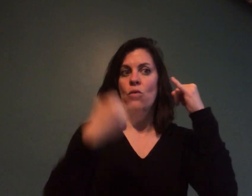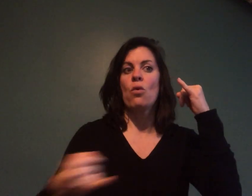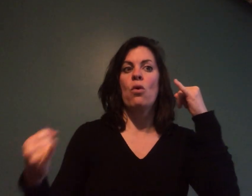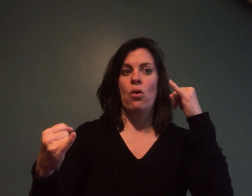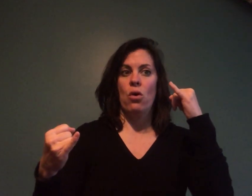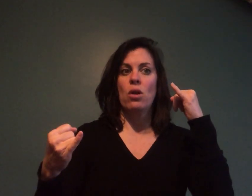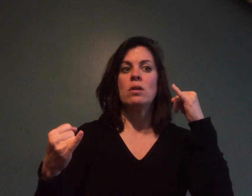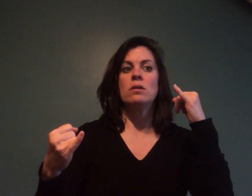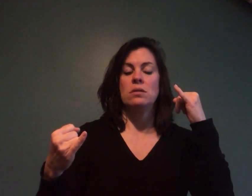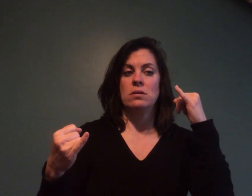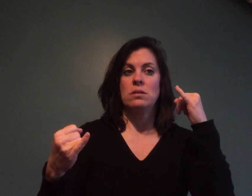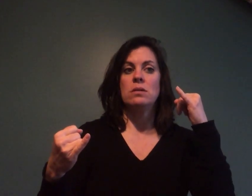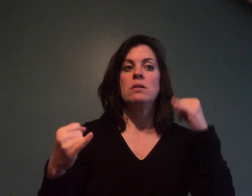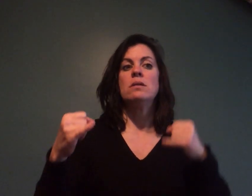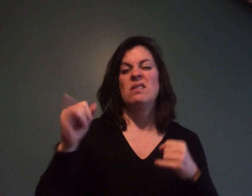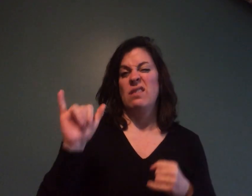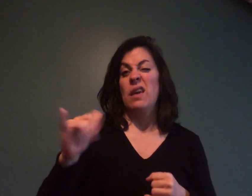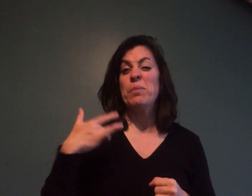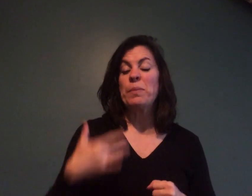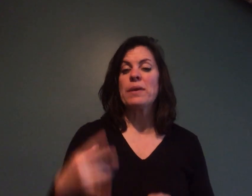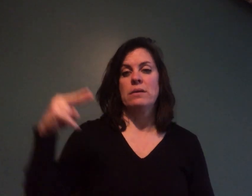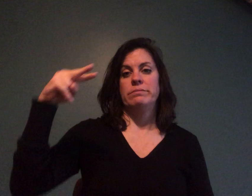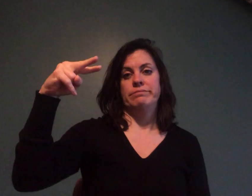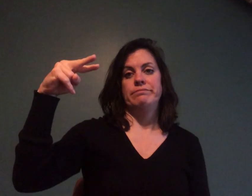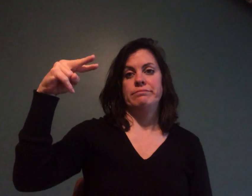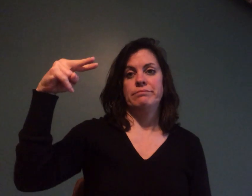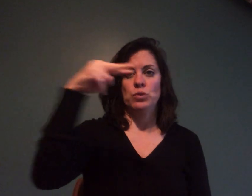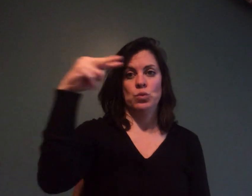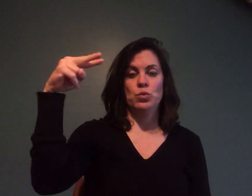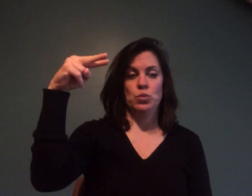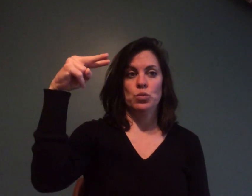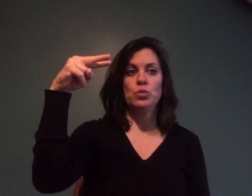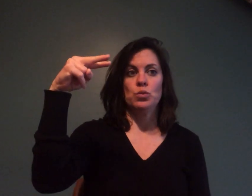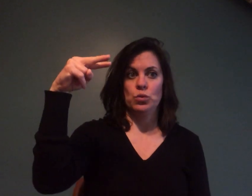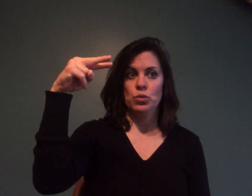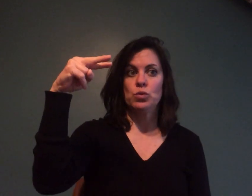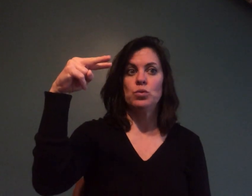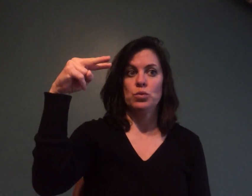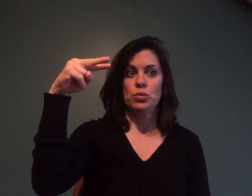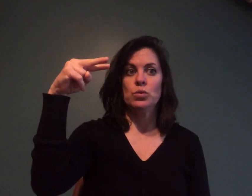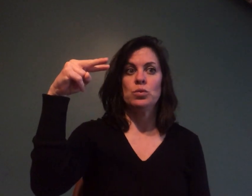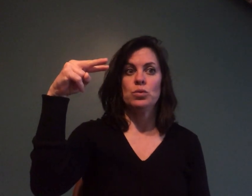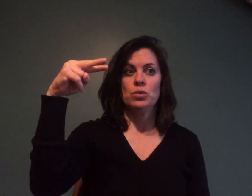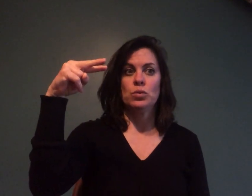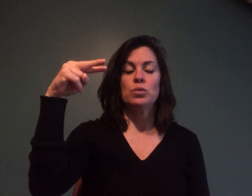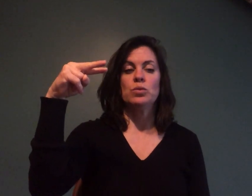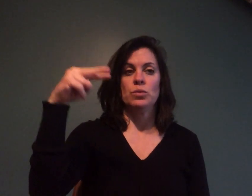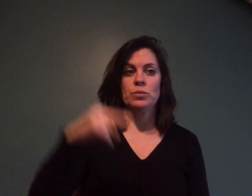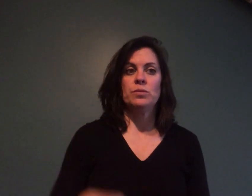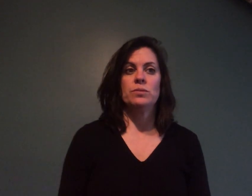plastic, first of all, so it's not metal, so it can't become energized. And second of all, what they do is